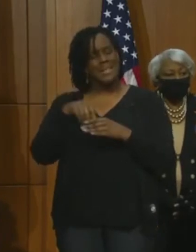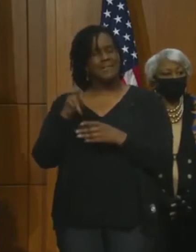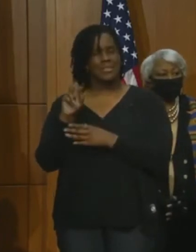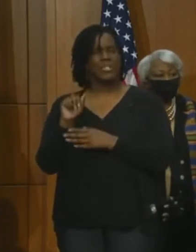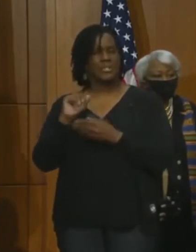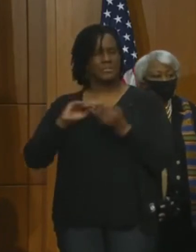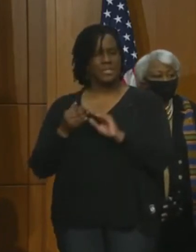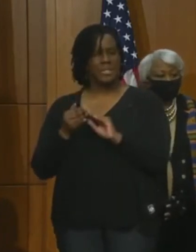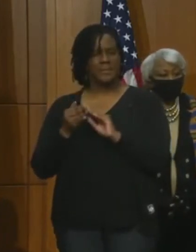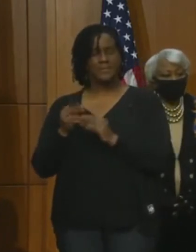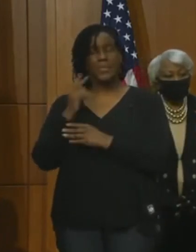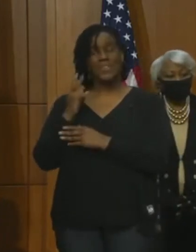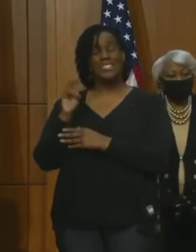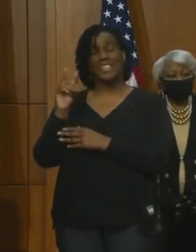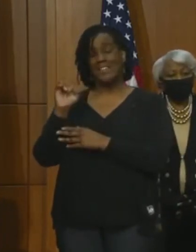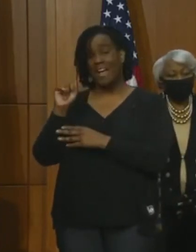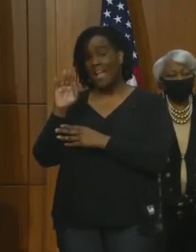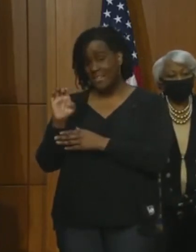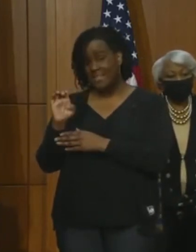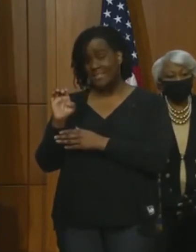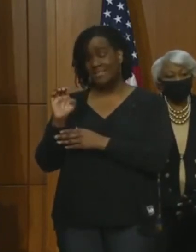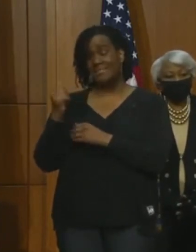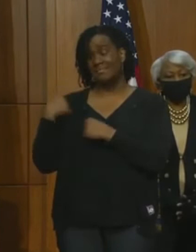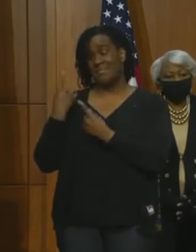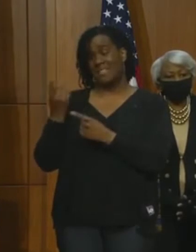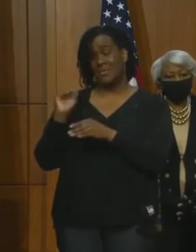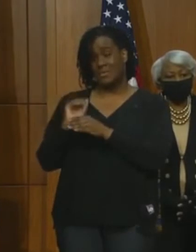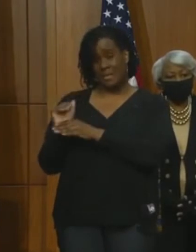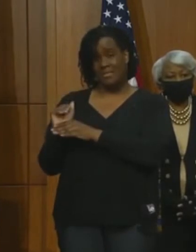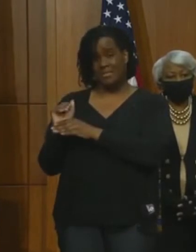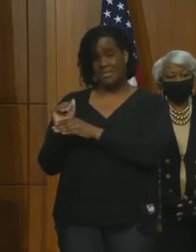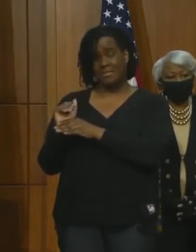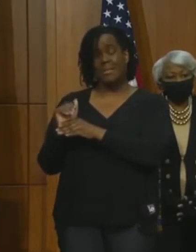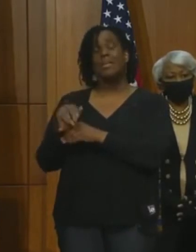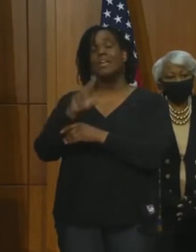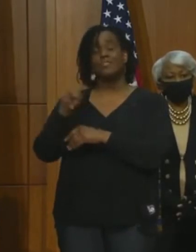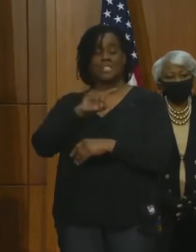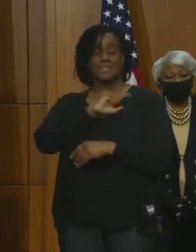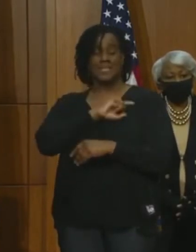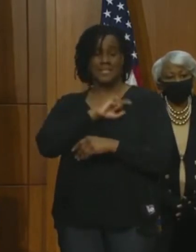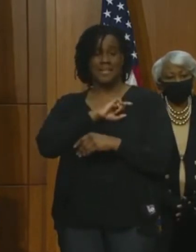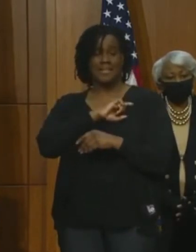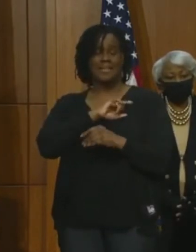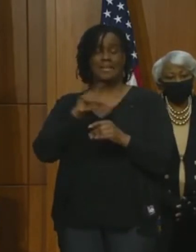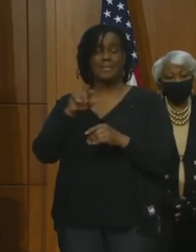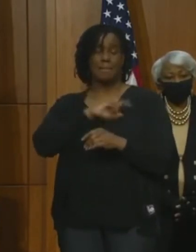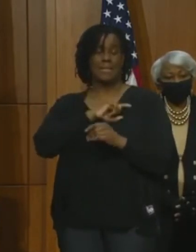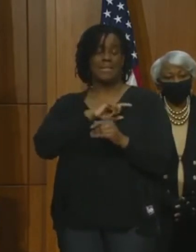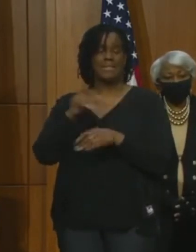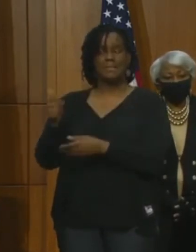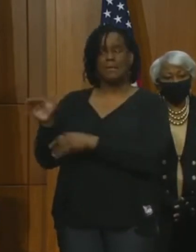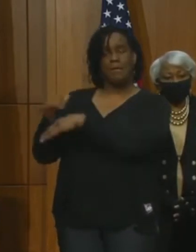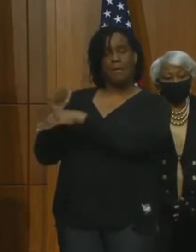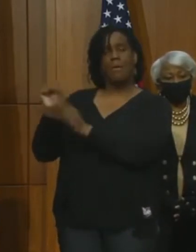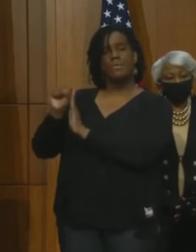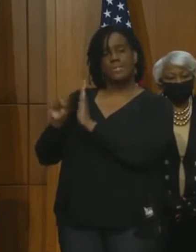We have seen violence over the past few nights, and Richmond has called in the state police for backup.